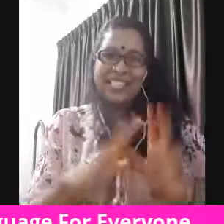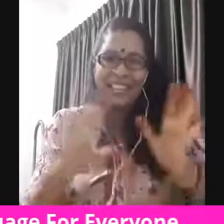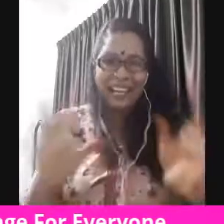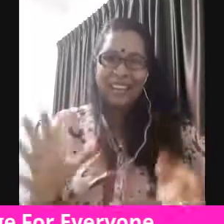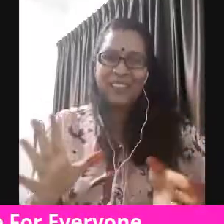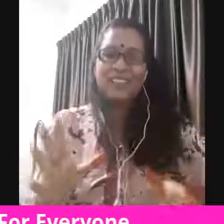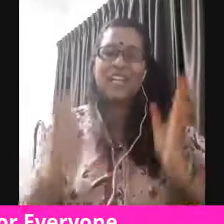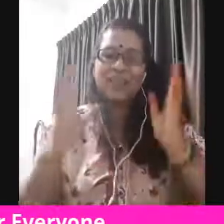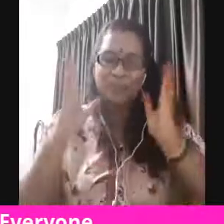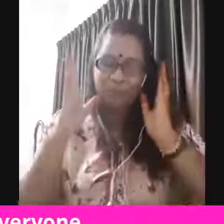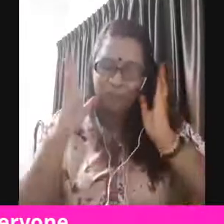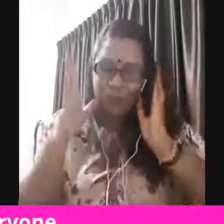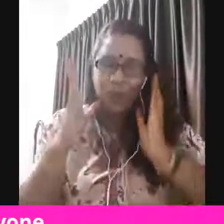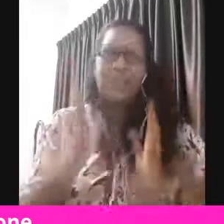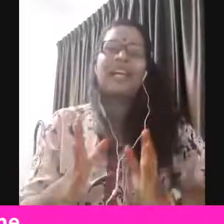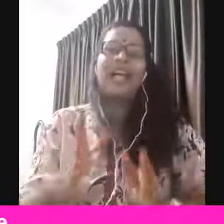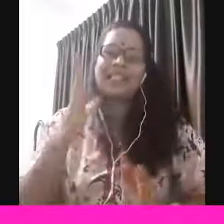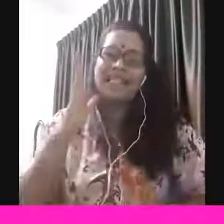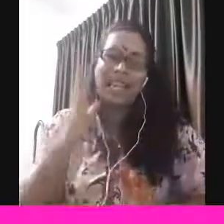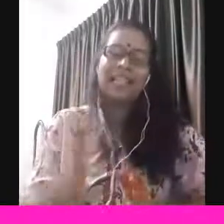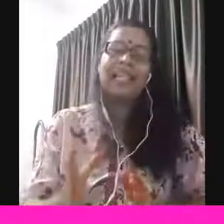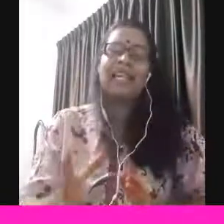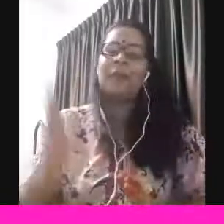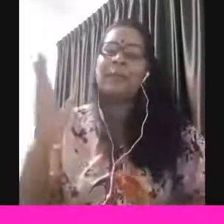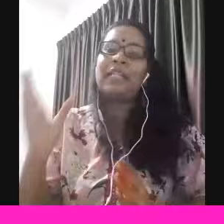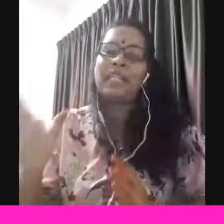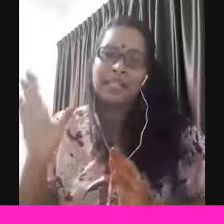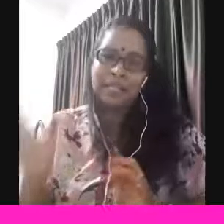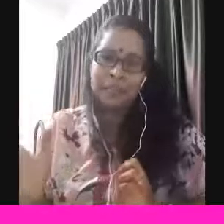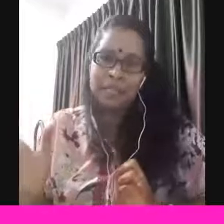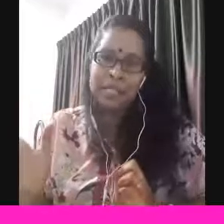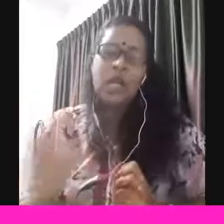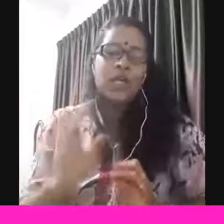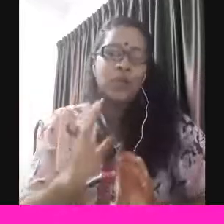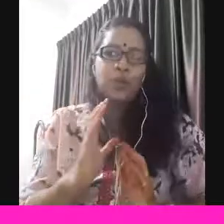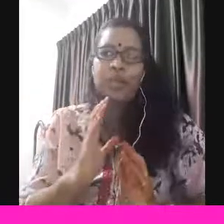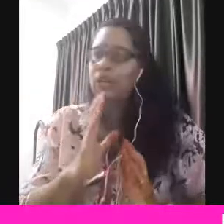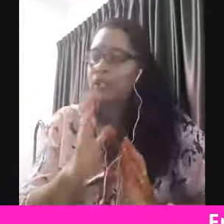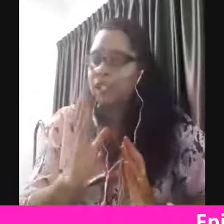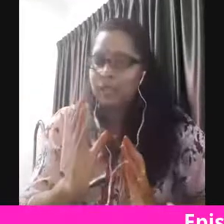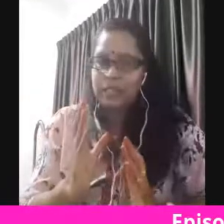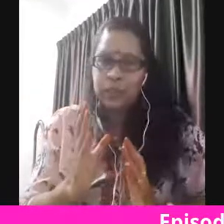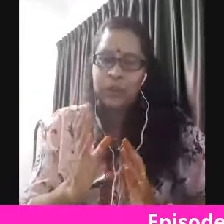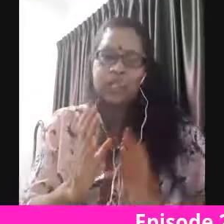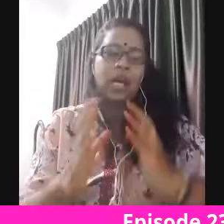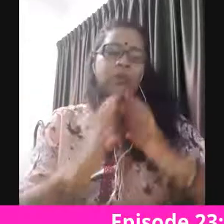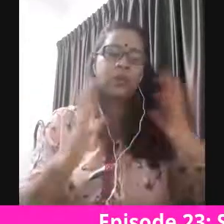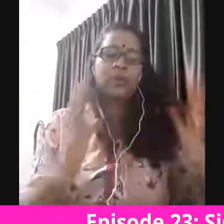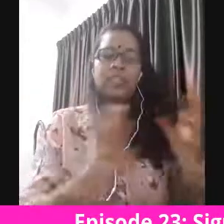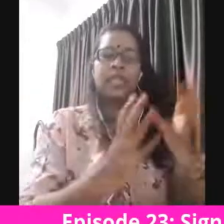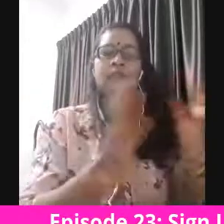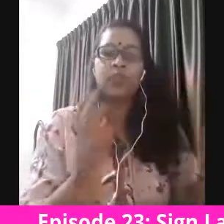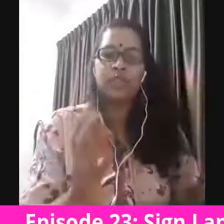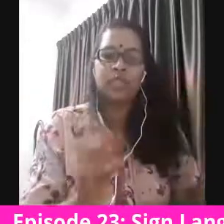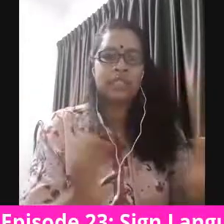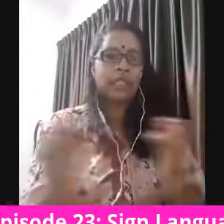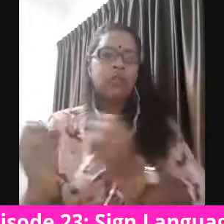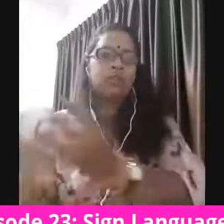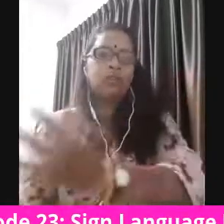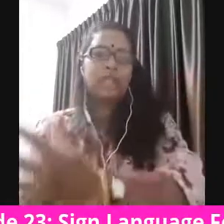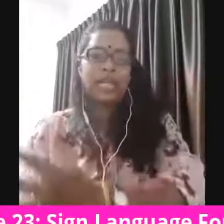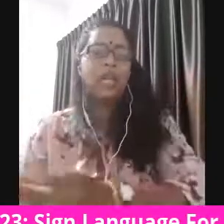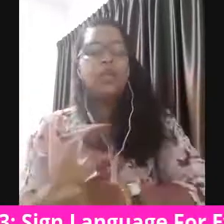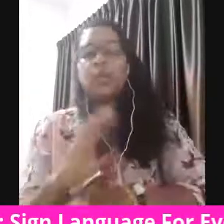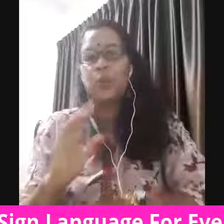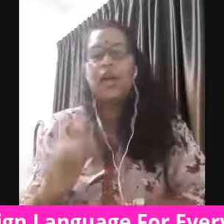excuses, because we are following exactly like Perdana syllabus. So we cannot Mm-hmm. give excuses. Our students cannot do this,